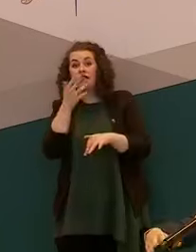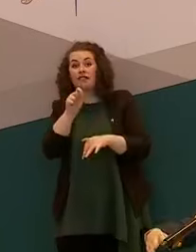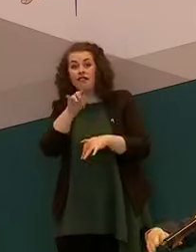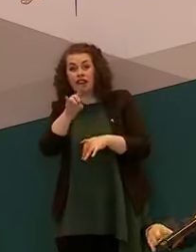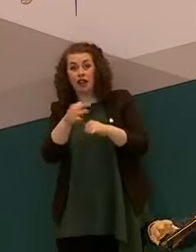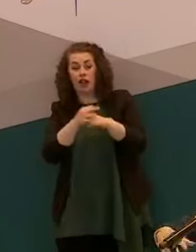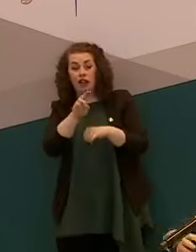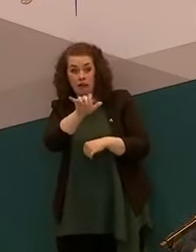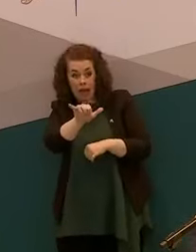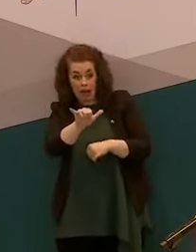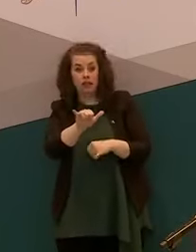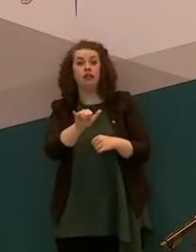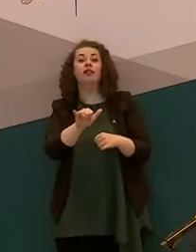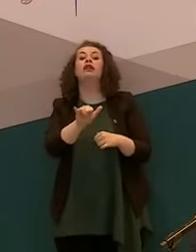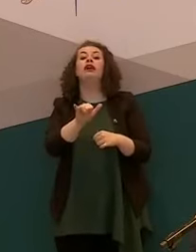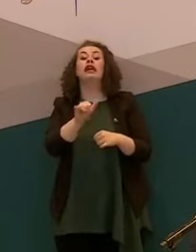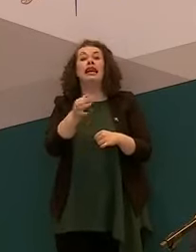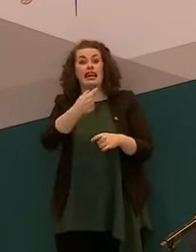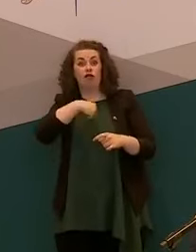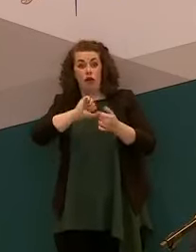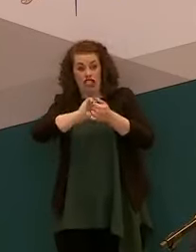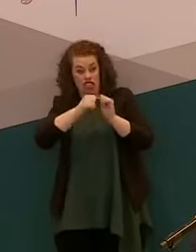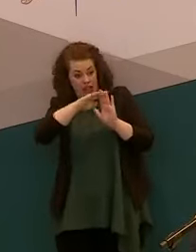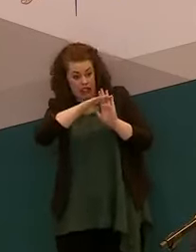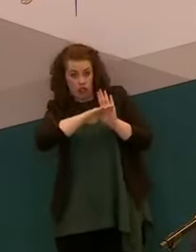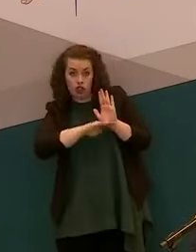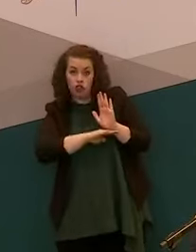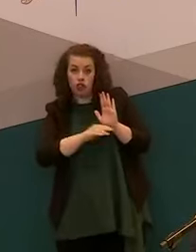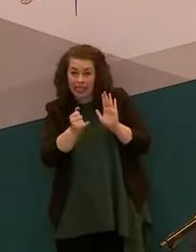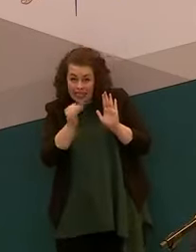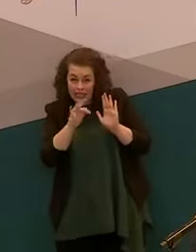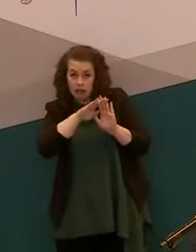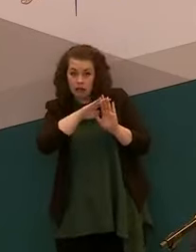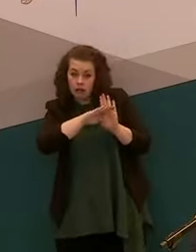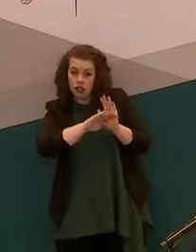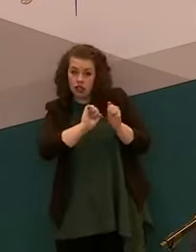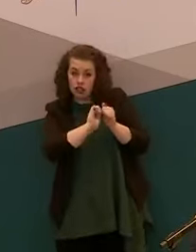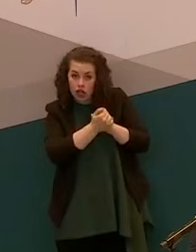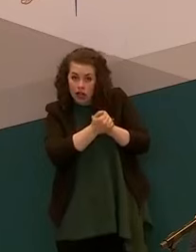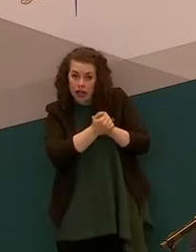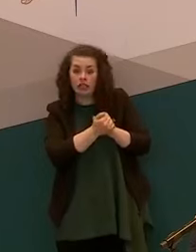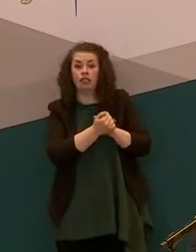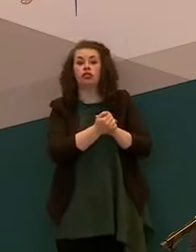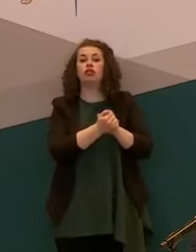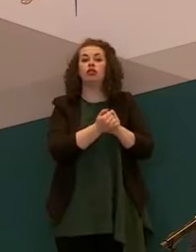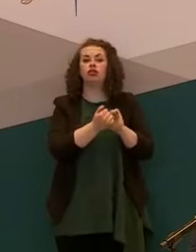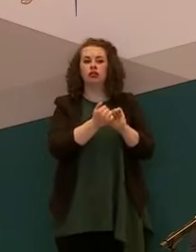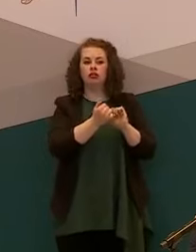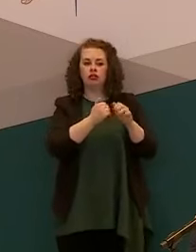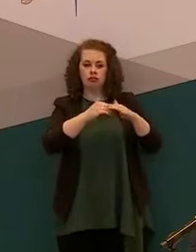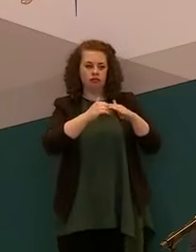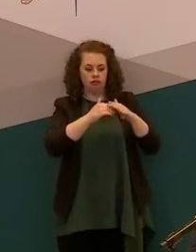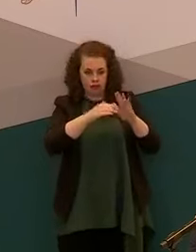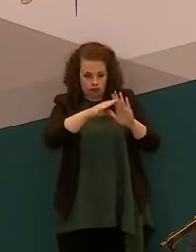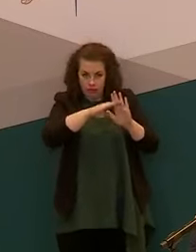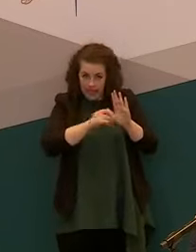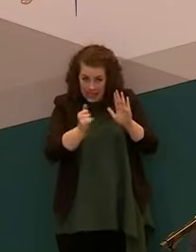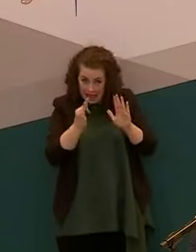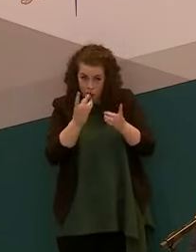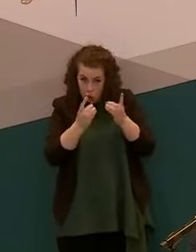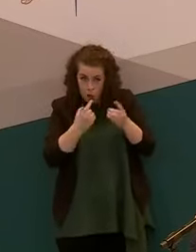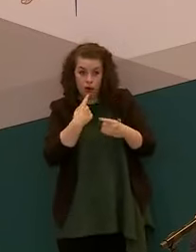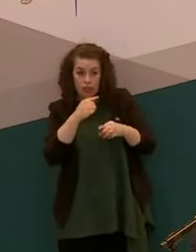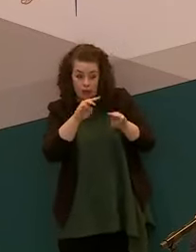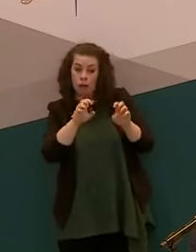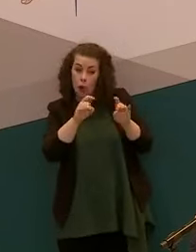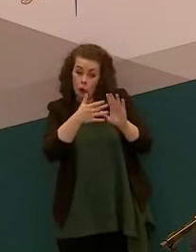in the situation of changing some of the arrangements that are currently in place, changing some of the restrictions that are operating, will be